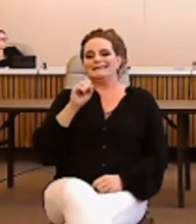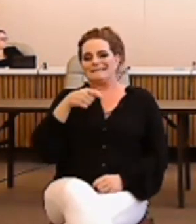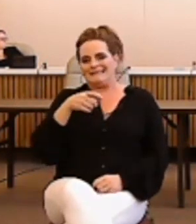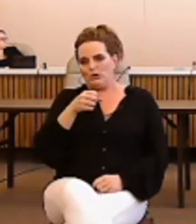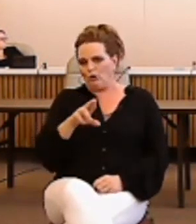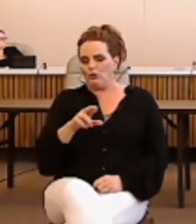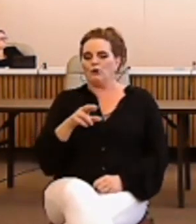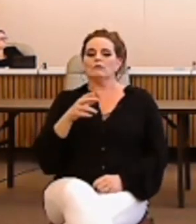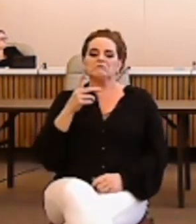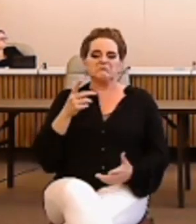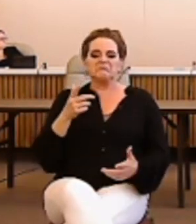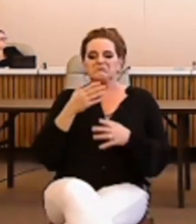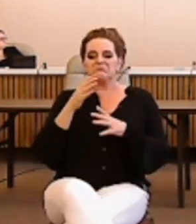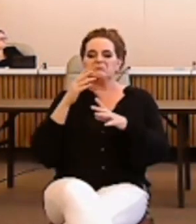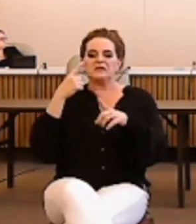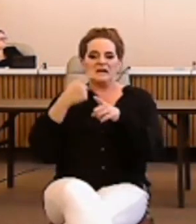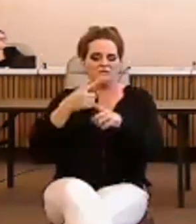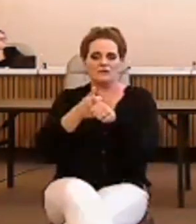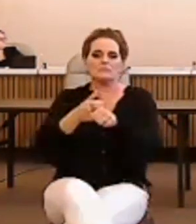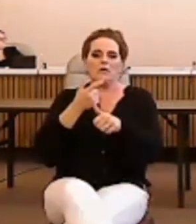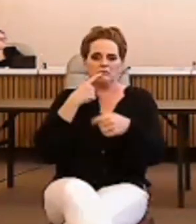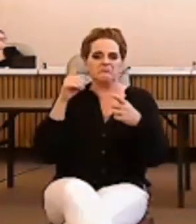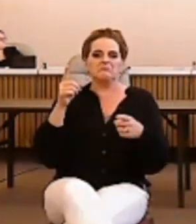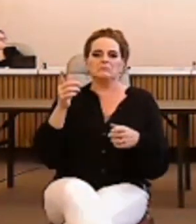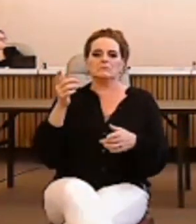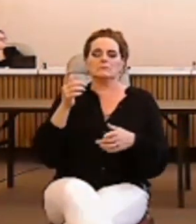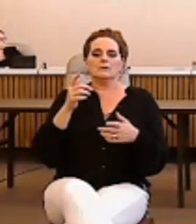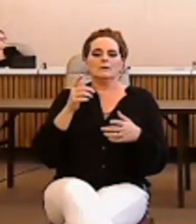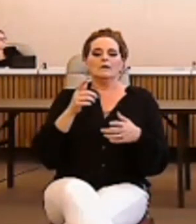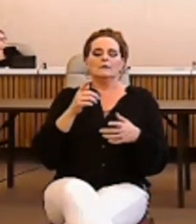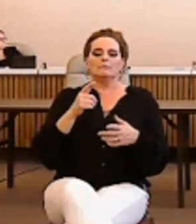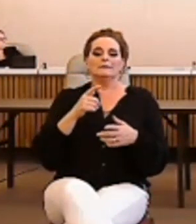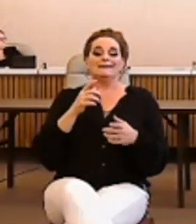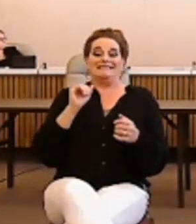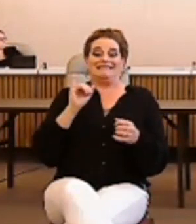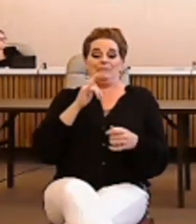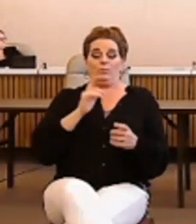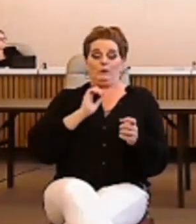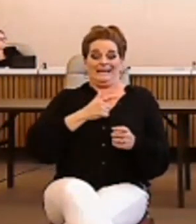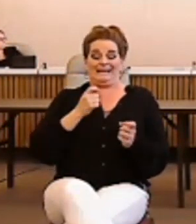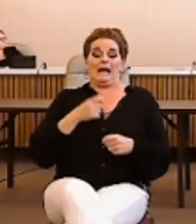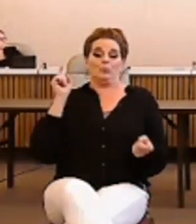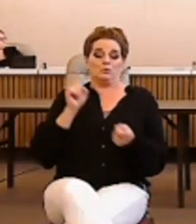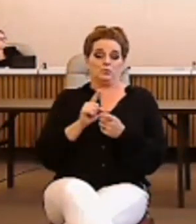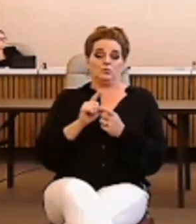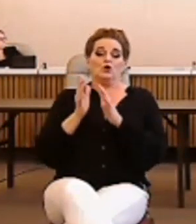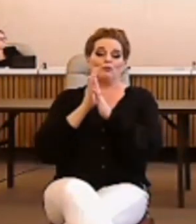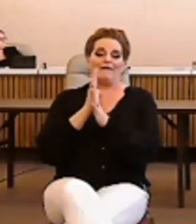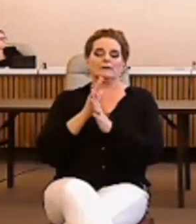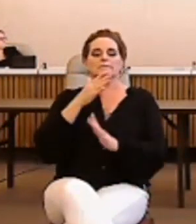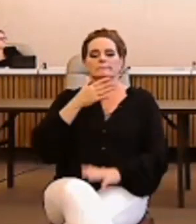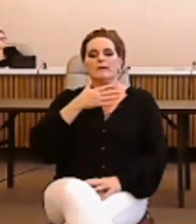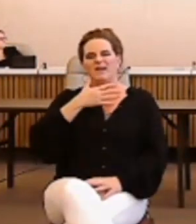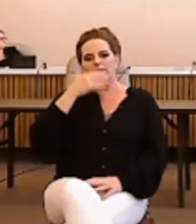It's passing, right? It's just the less traffic we can put through there, the better. They want to